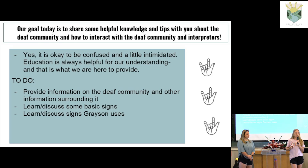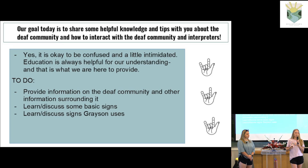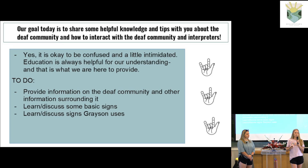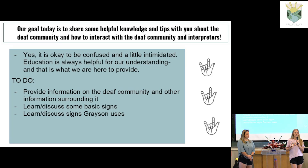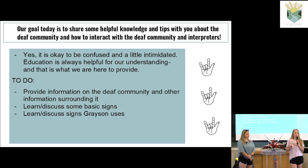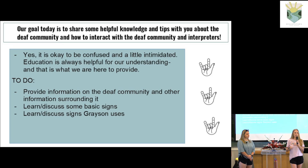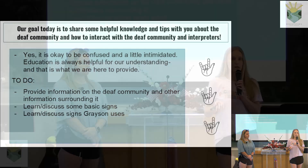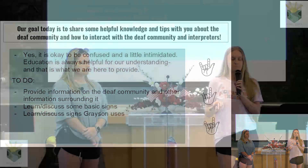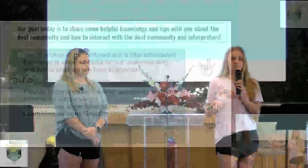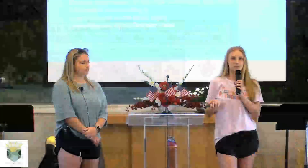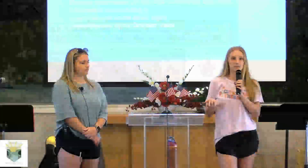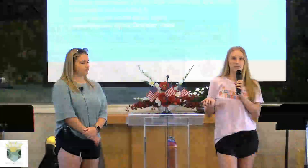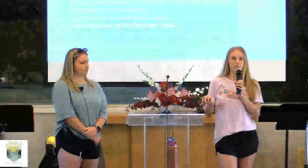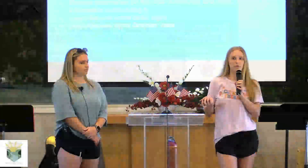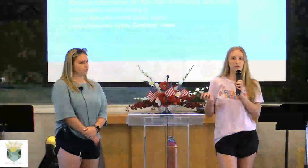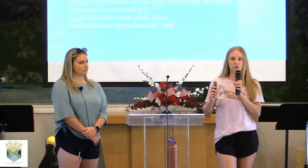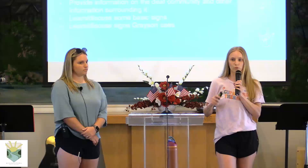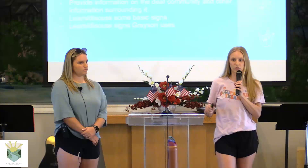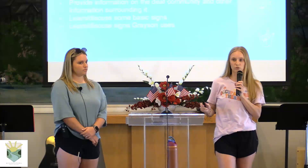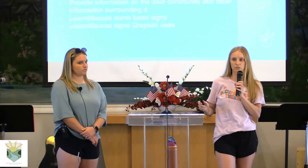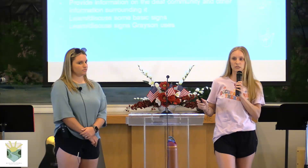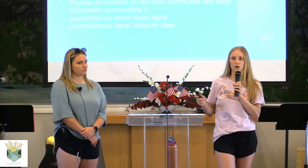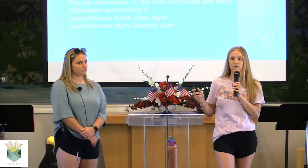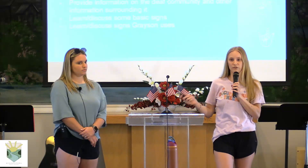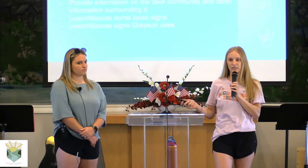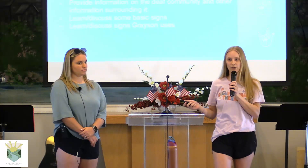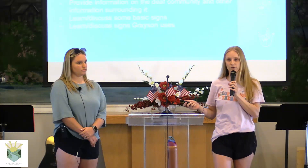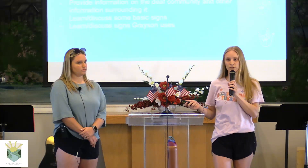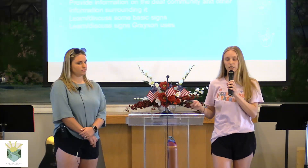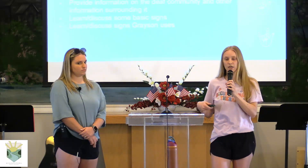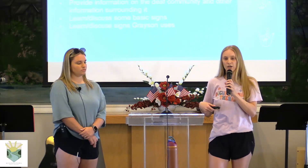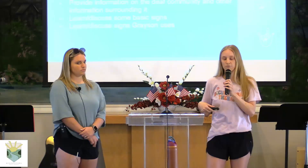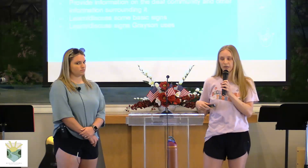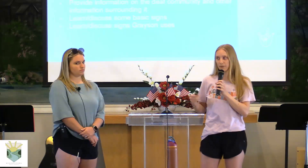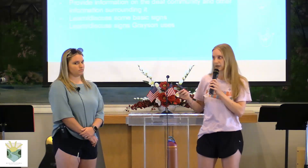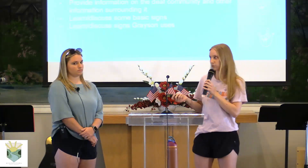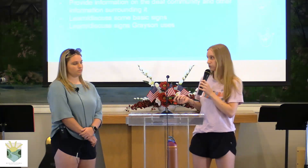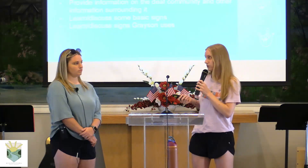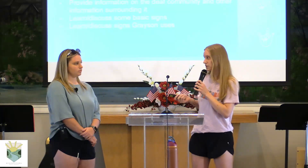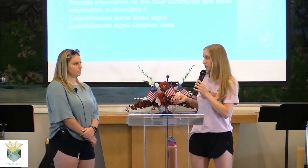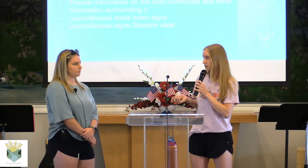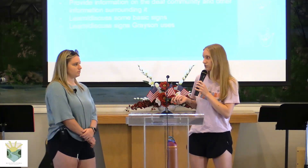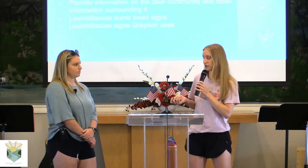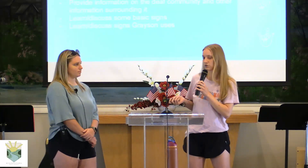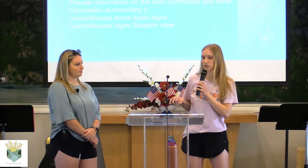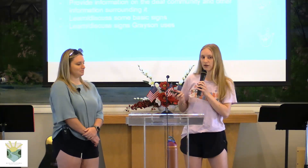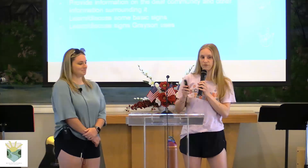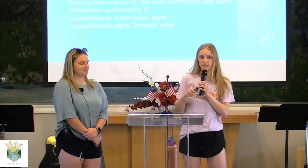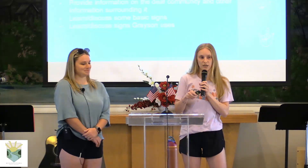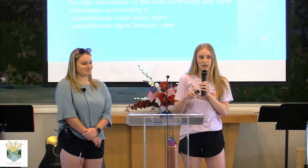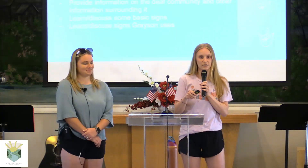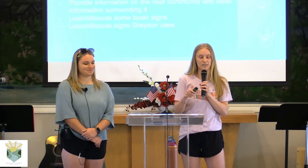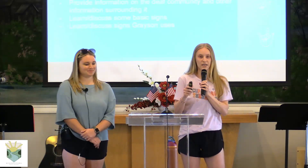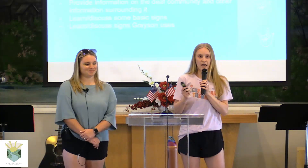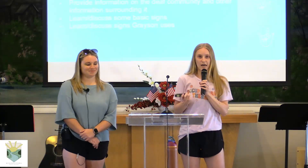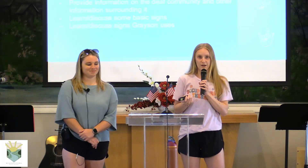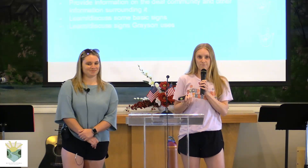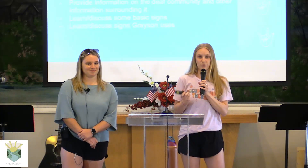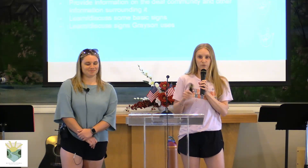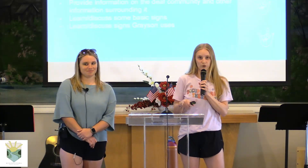and we'll give you resources on videos. Me and Baily were literally taking the videos of the signs before